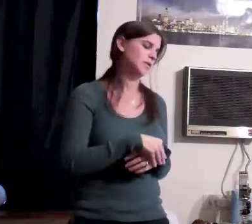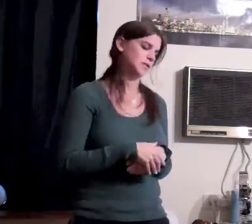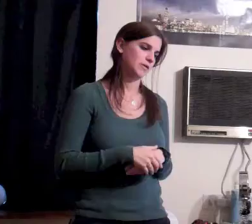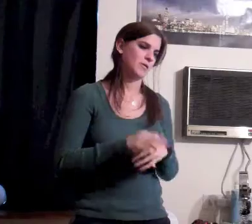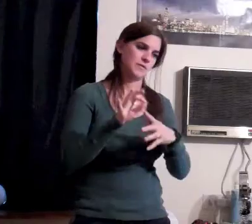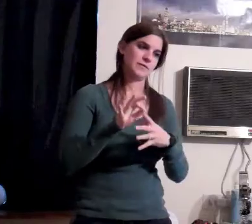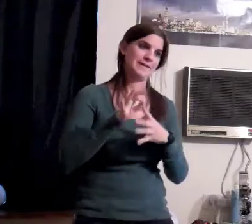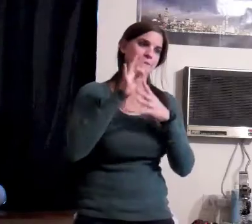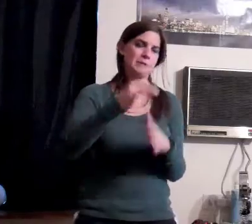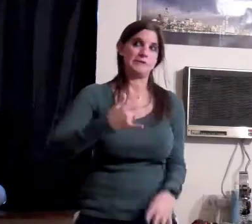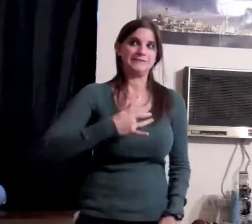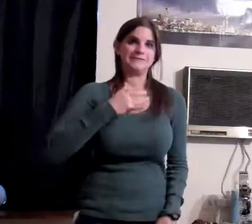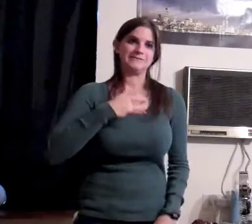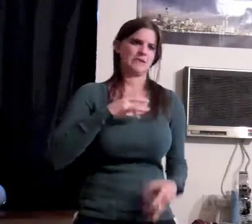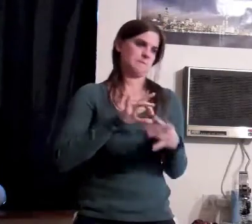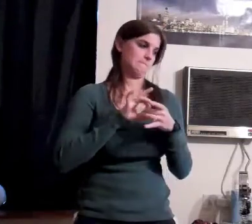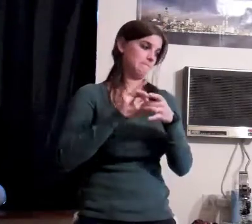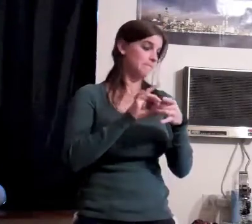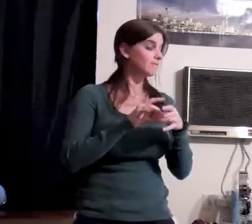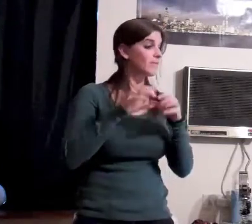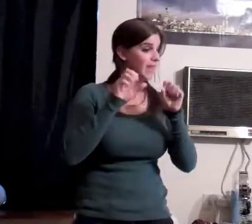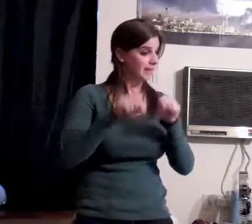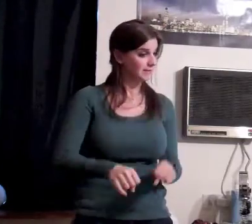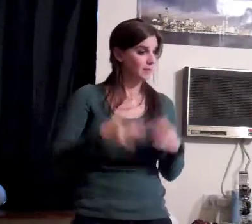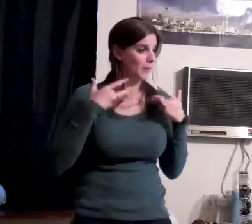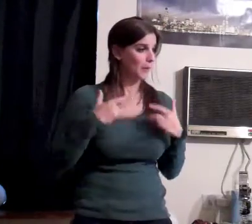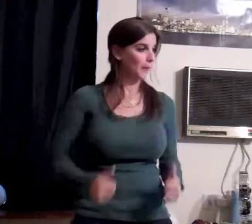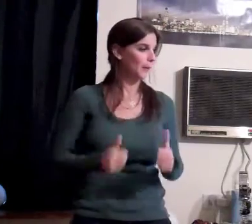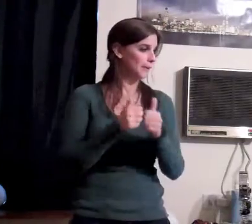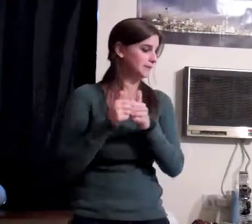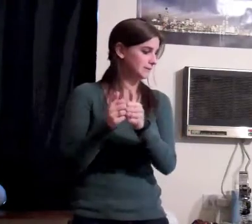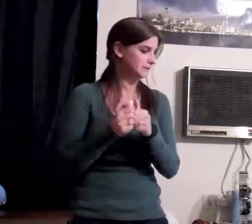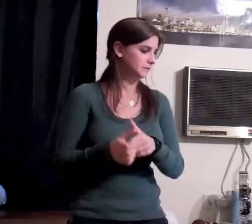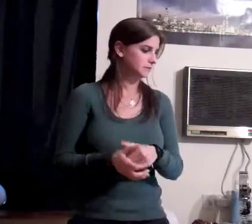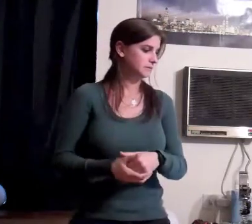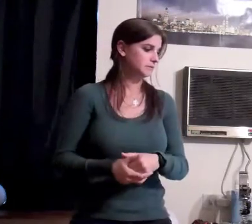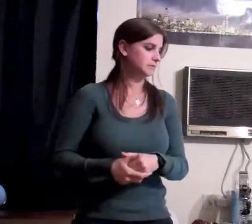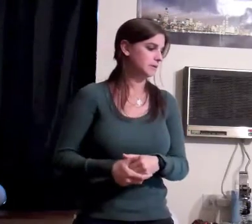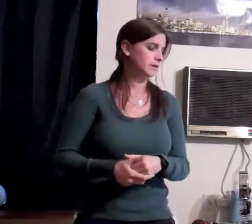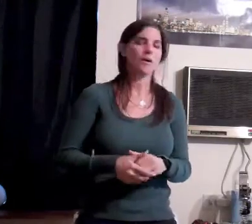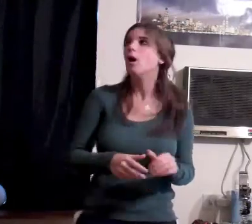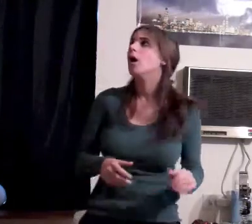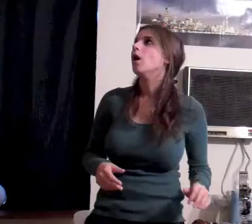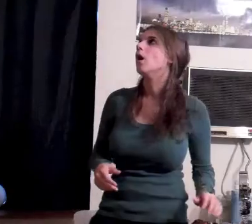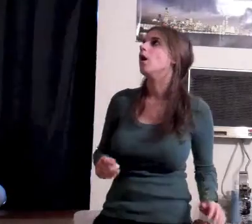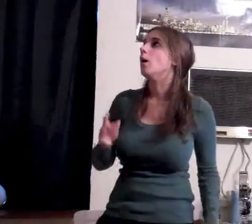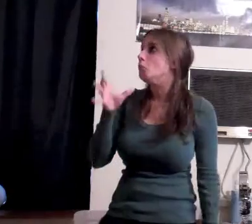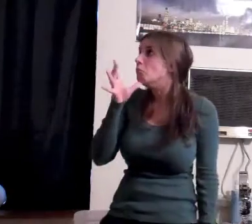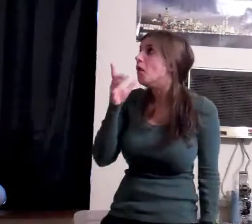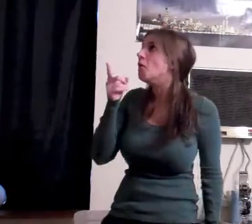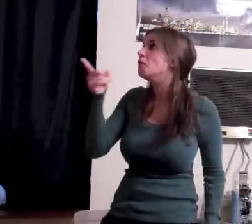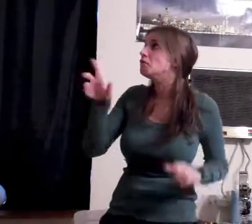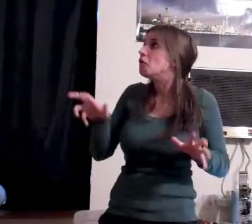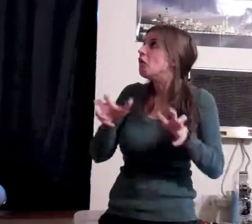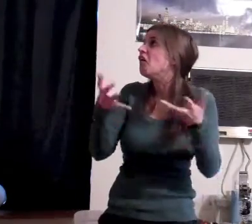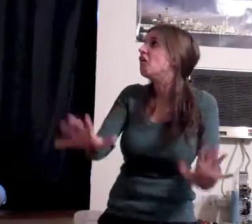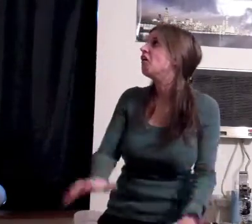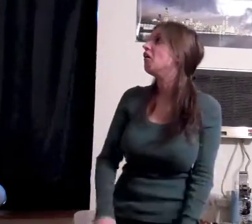special feeling, then they can be naked together. And she said, Mom, have you done this before? And I